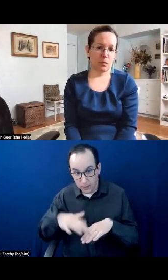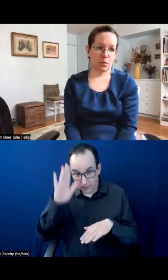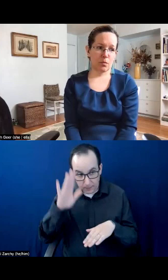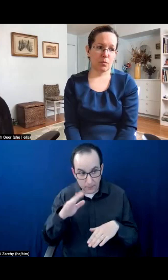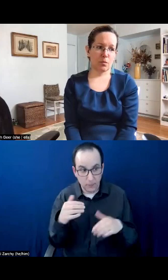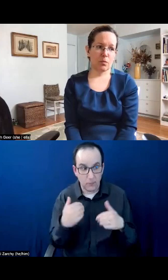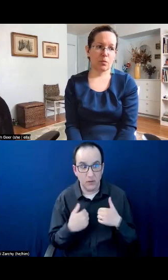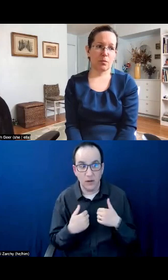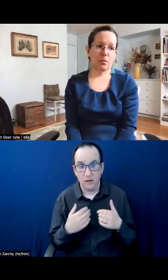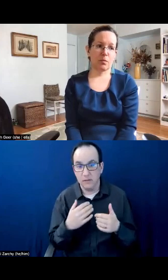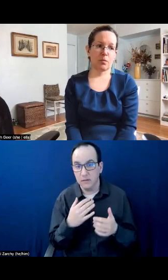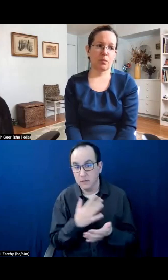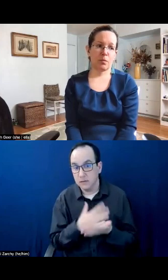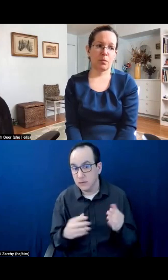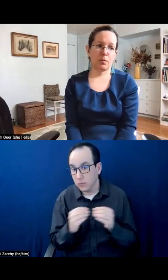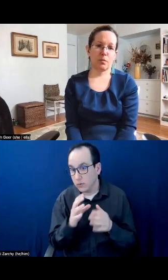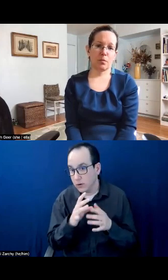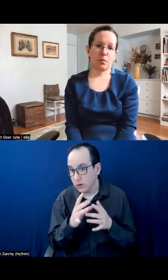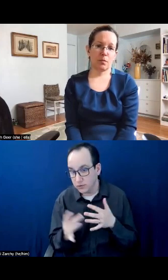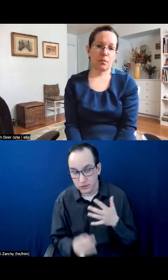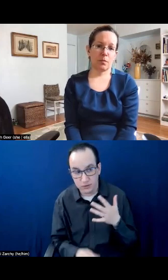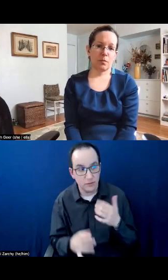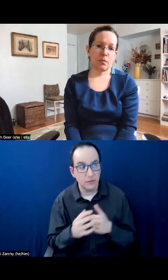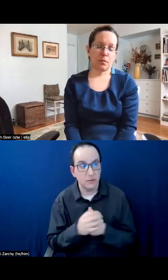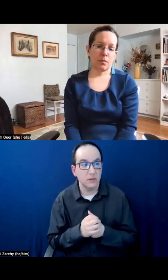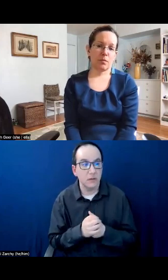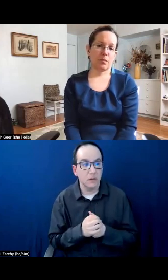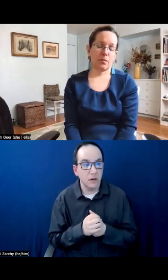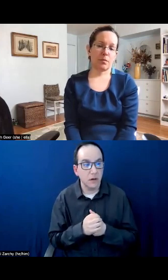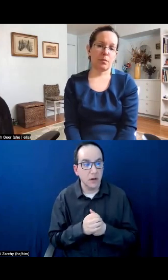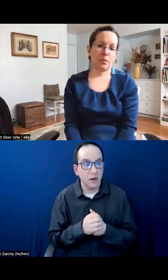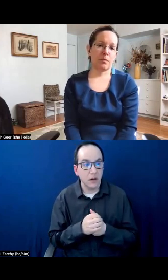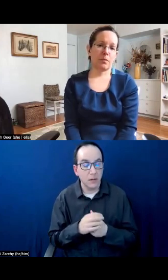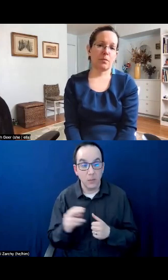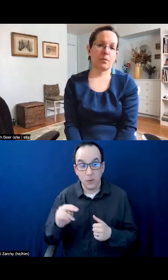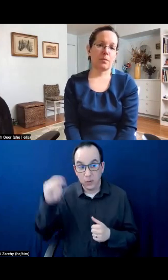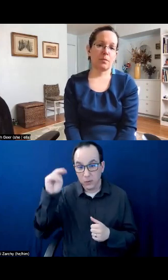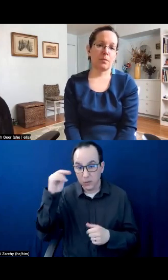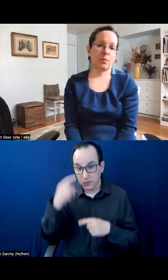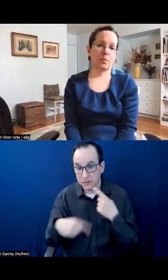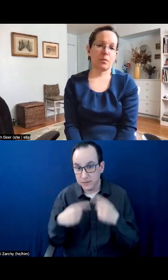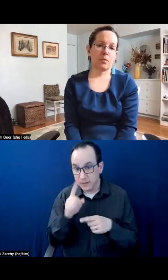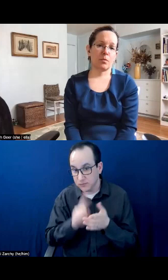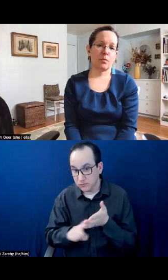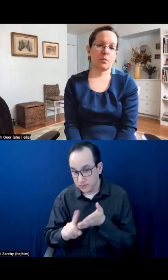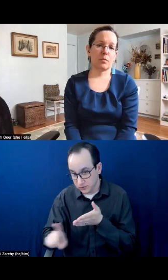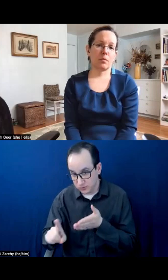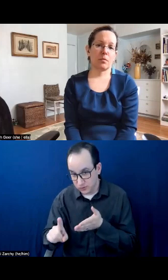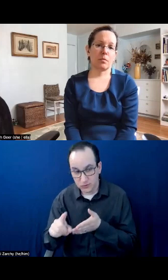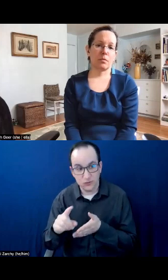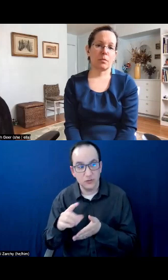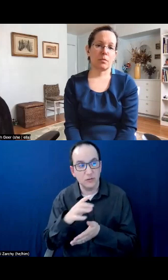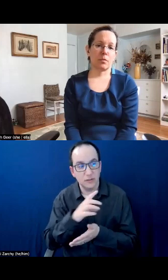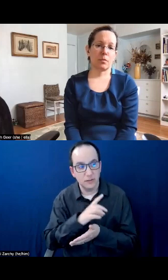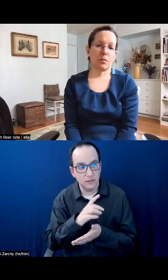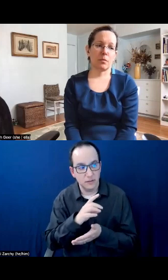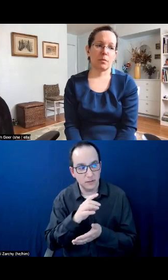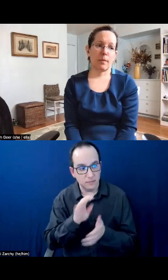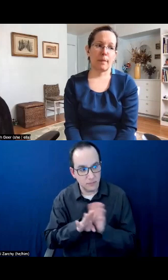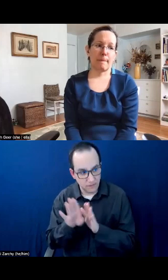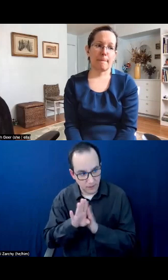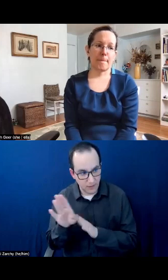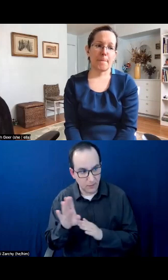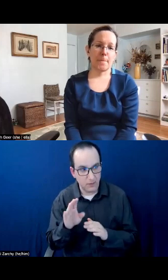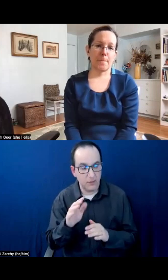So preschool, elementary, and up, there are some more options you can choose from. The Northern